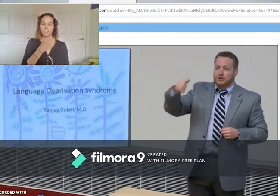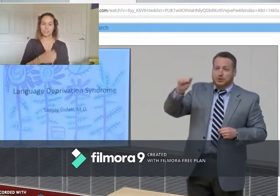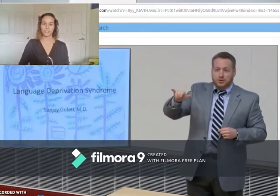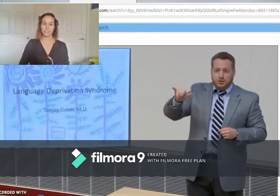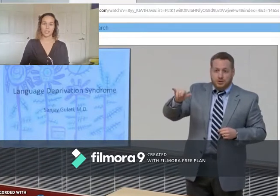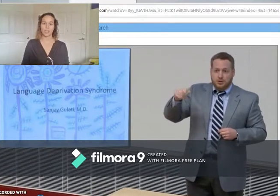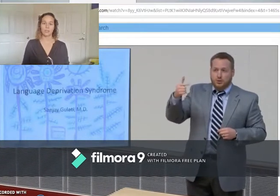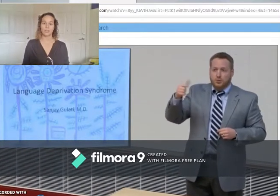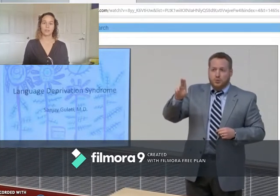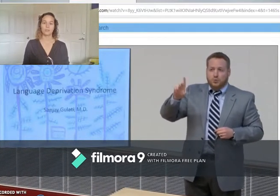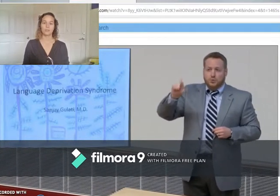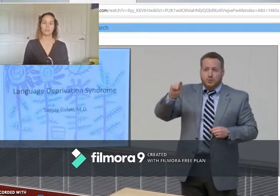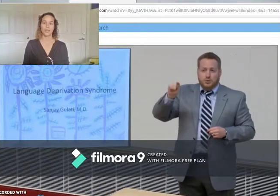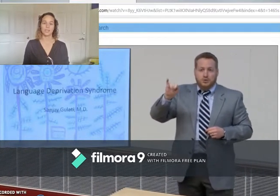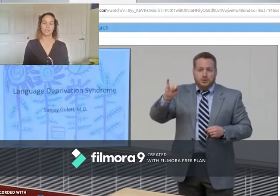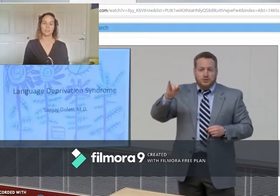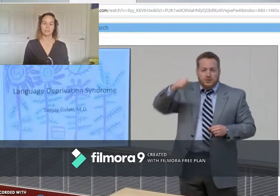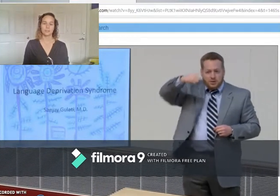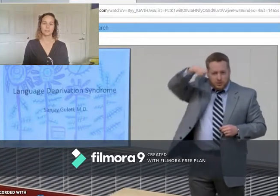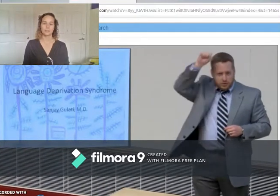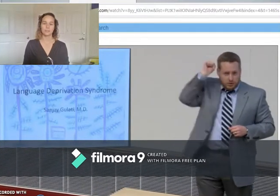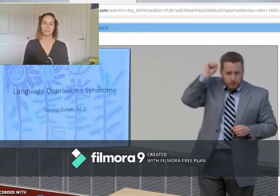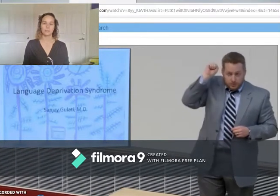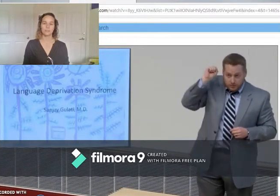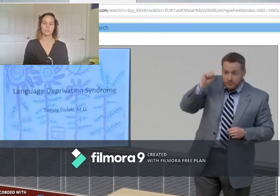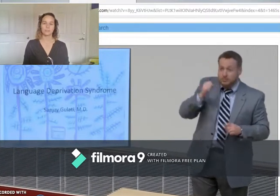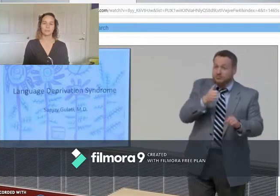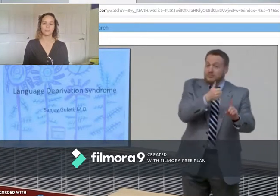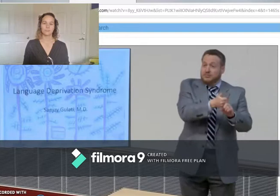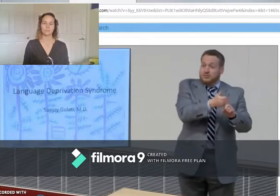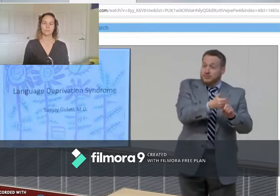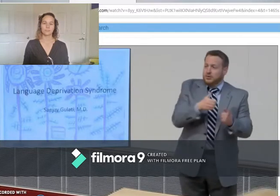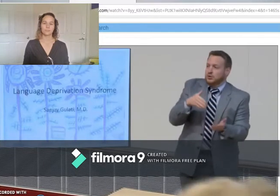introduce Sanjay Gulati.